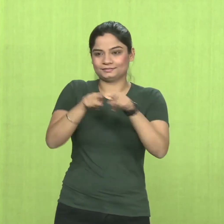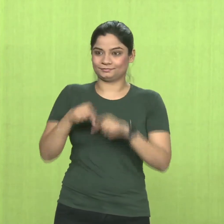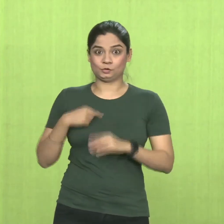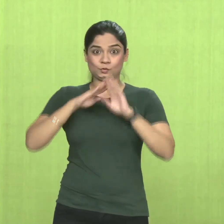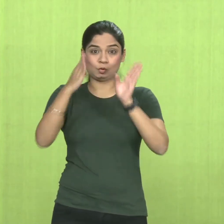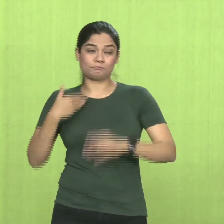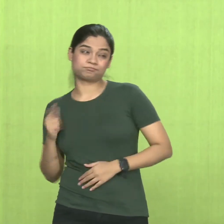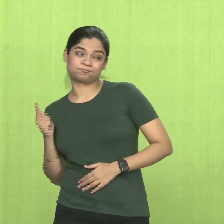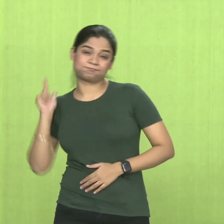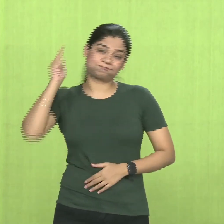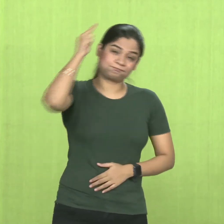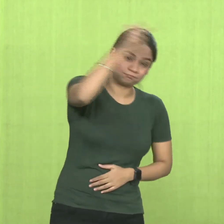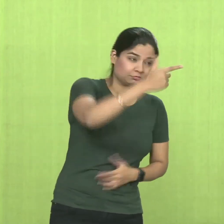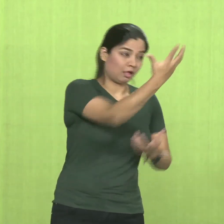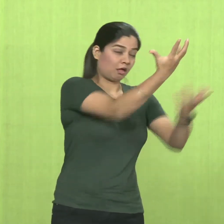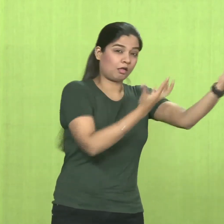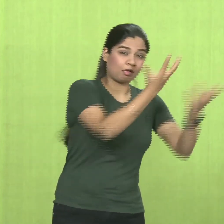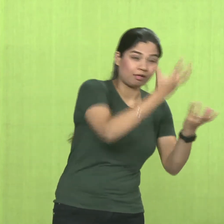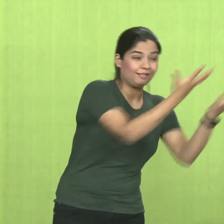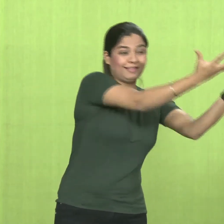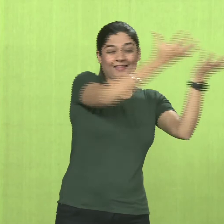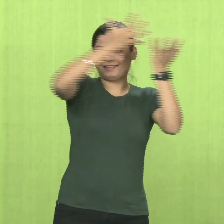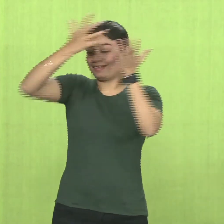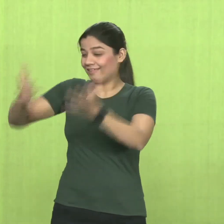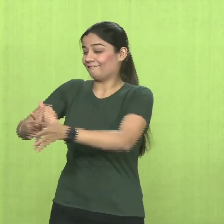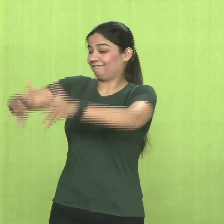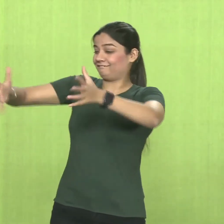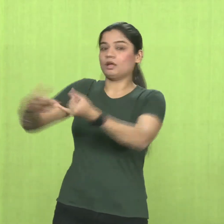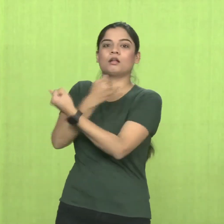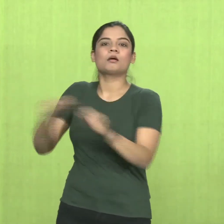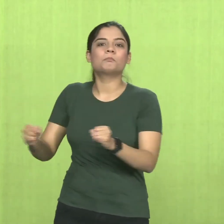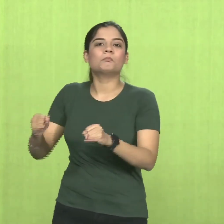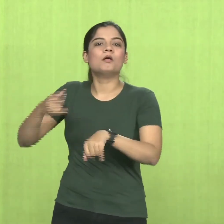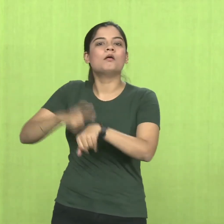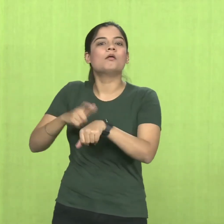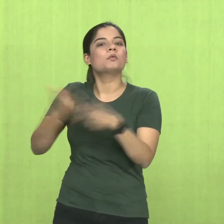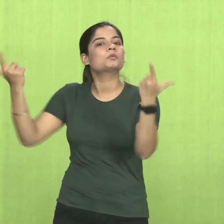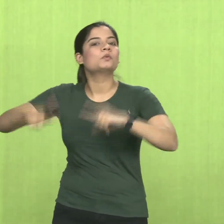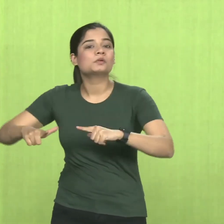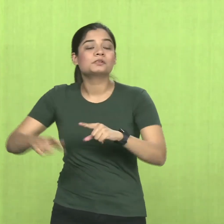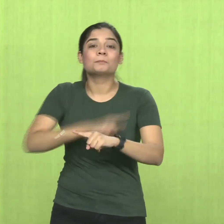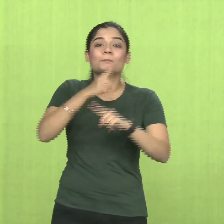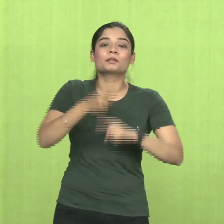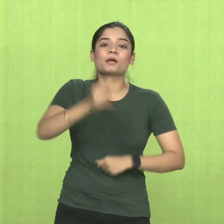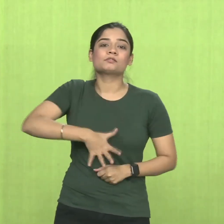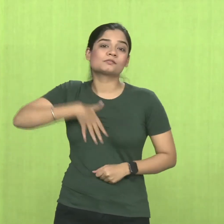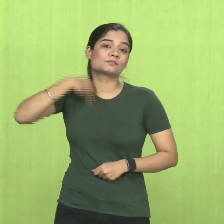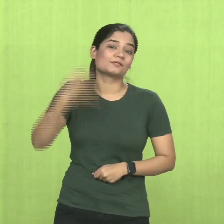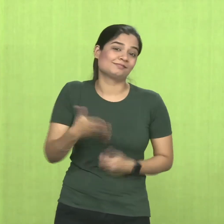of effort, there's a waste of money and the waste of food if it is not stored well. So we have to